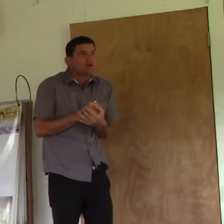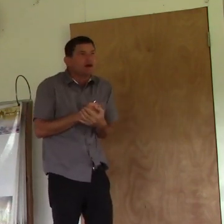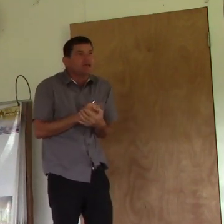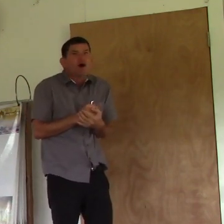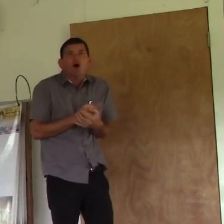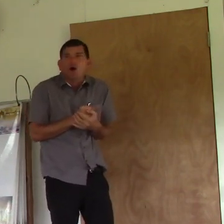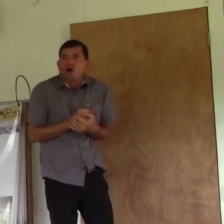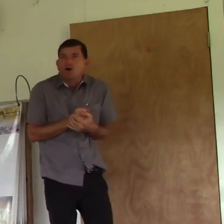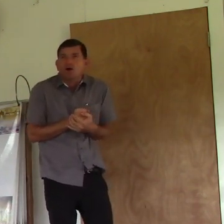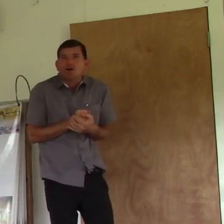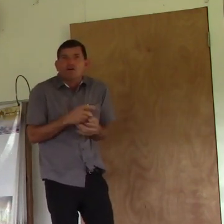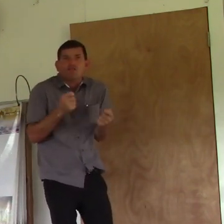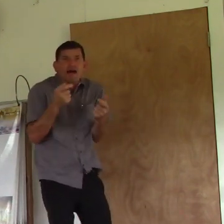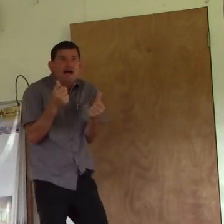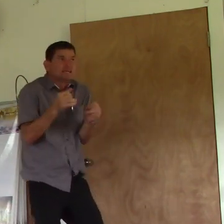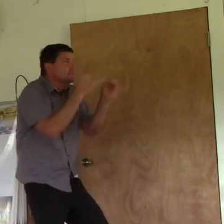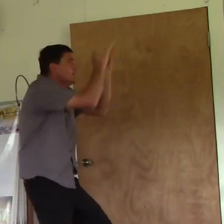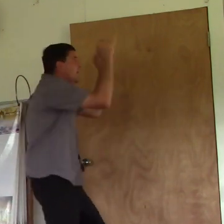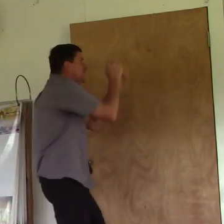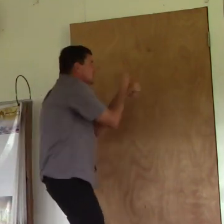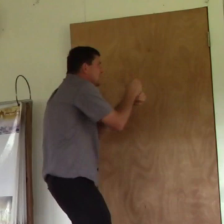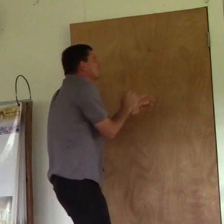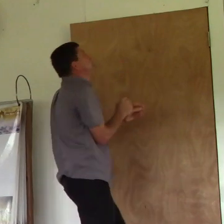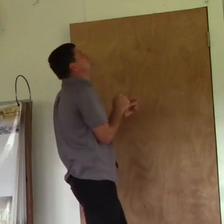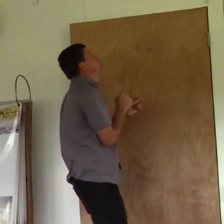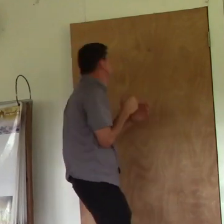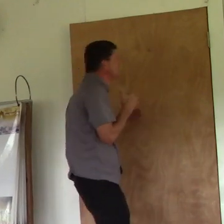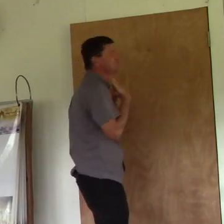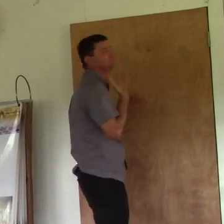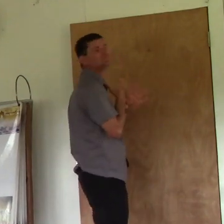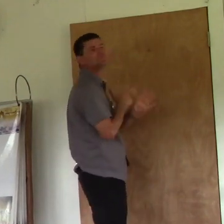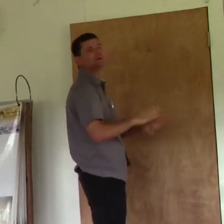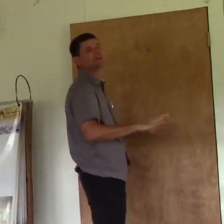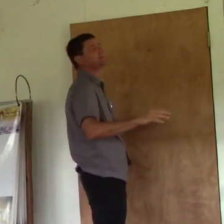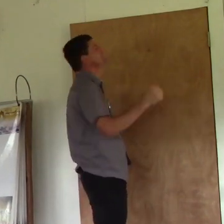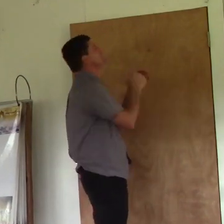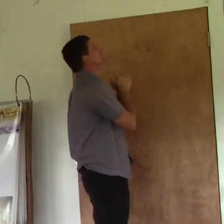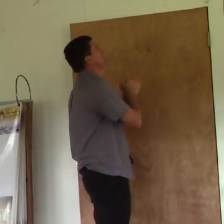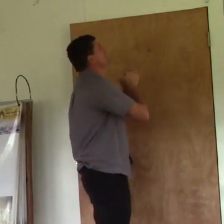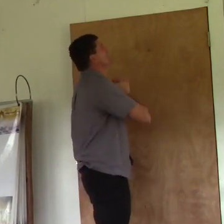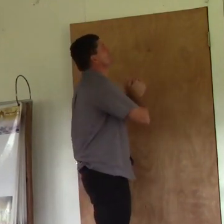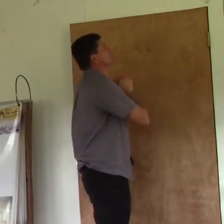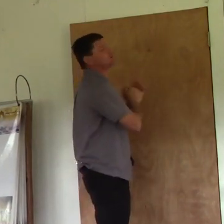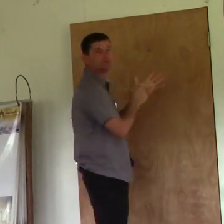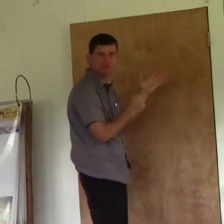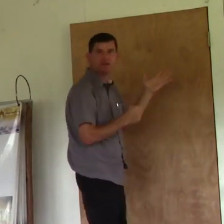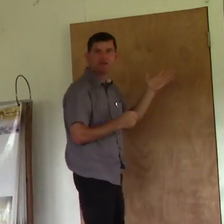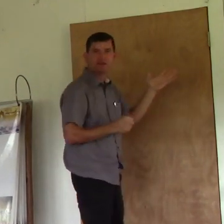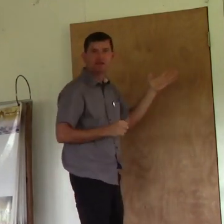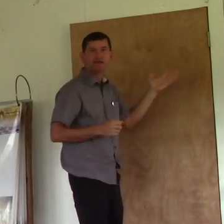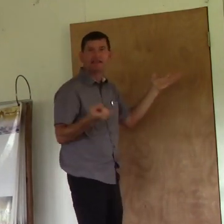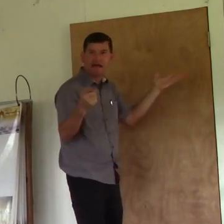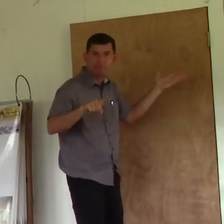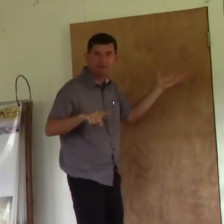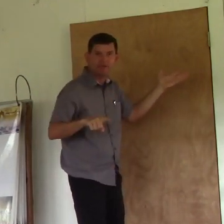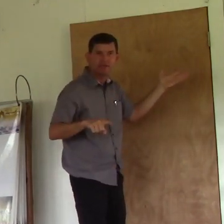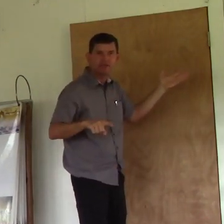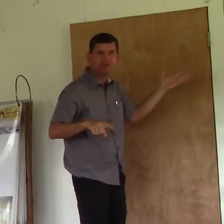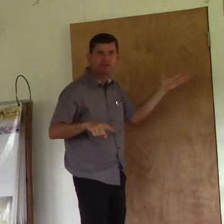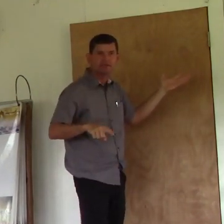not. Oh, fast, idle days. Peace, worship, worship, worship. It happened.